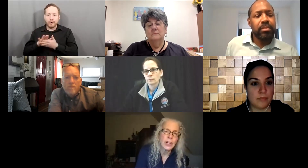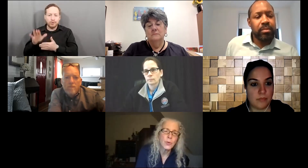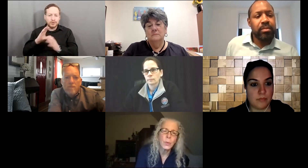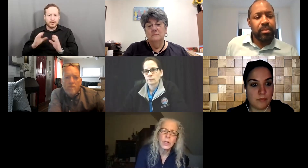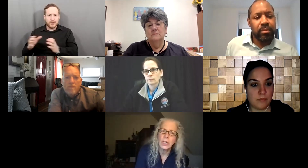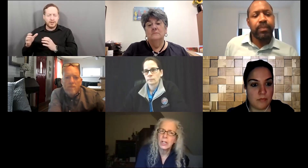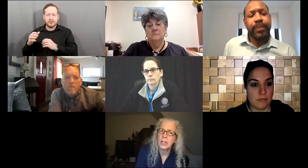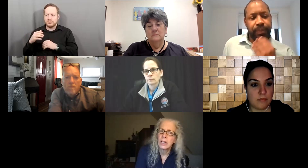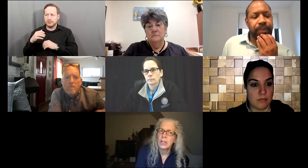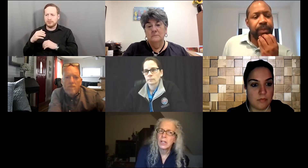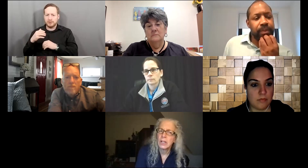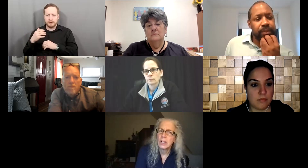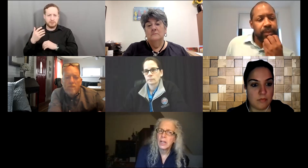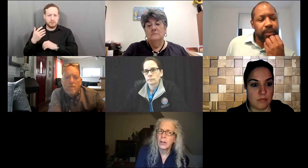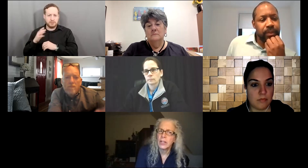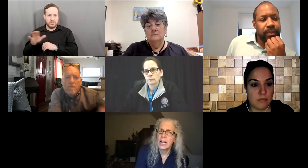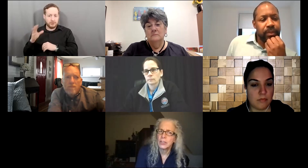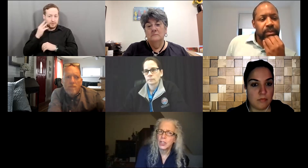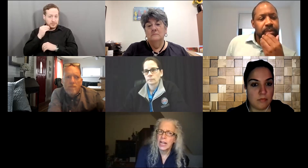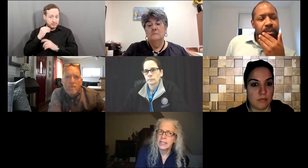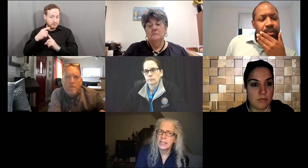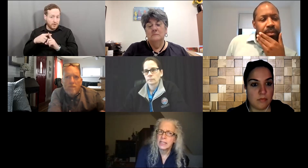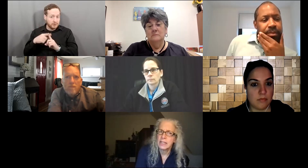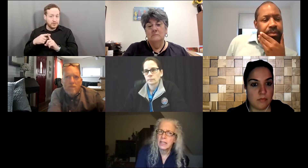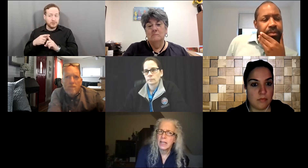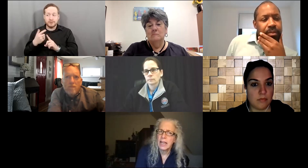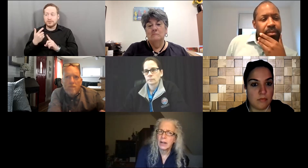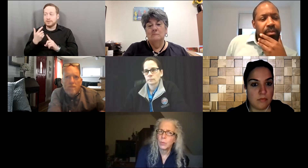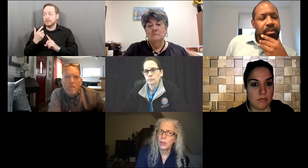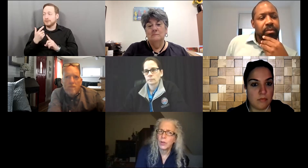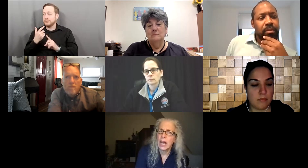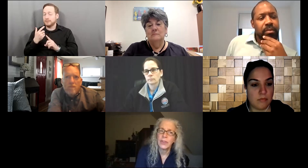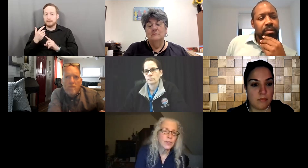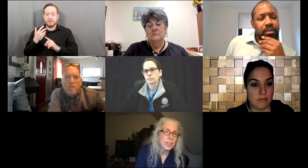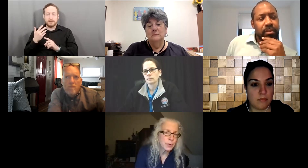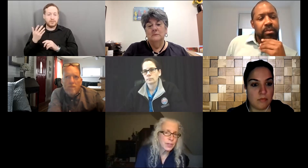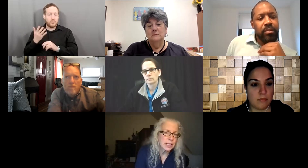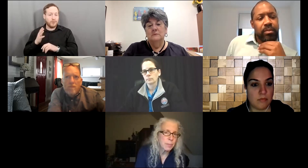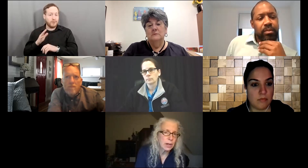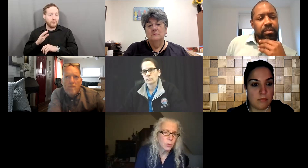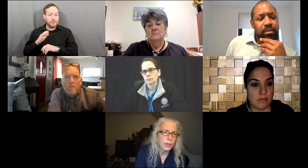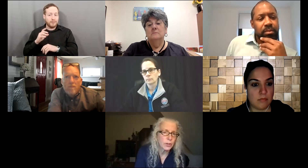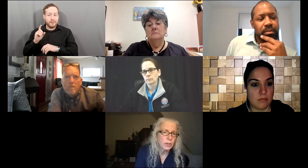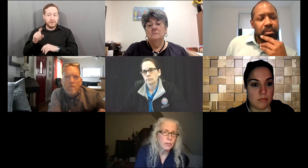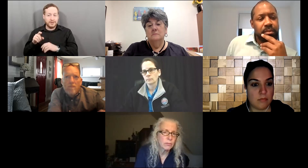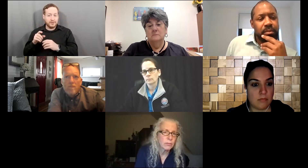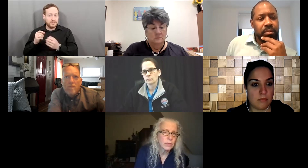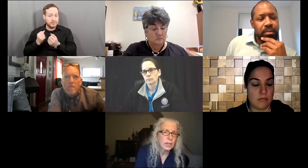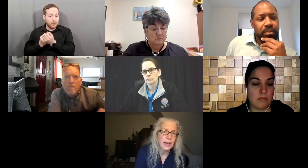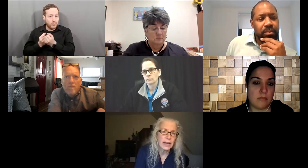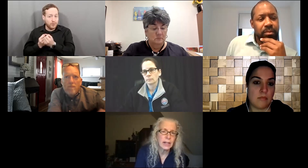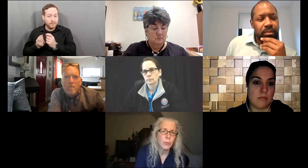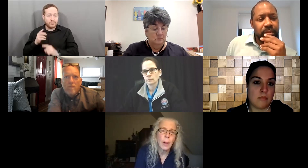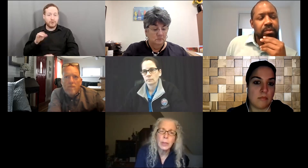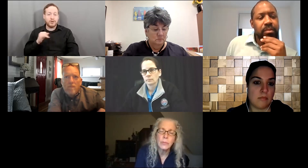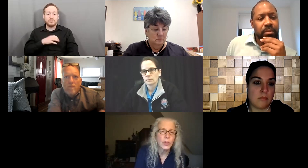even graduate work and other college classes. And I'm wondering how their experience has been, whether they've